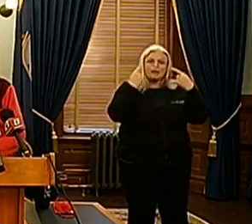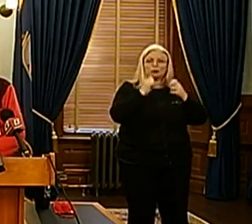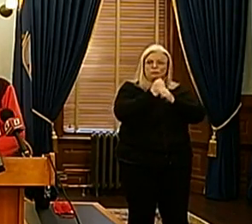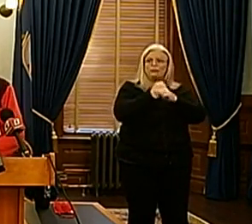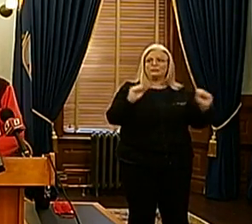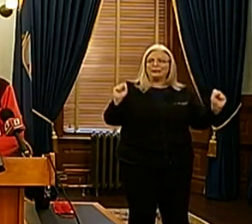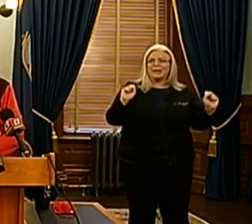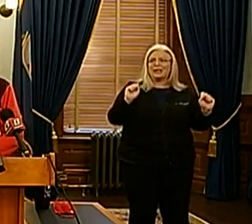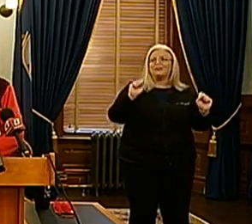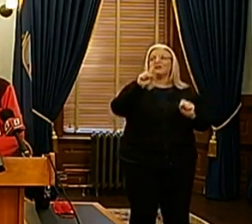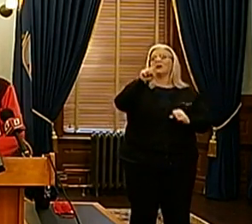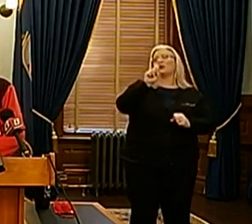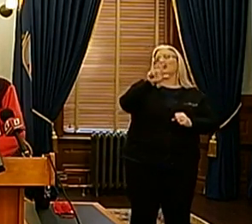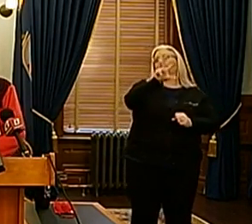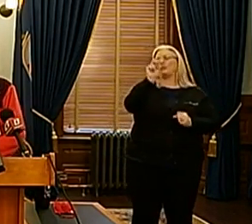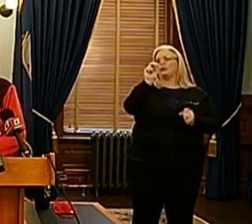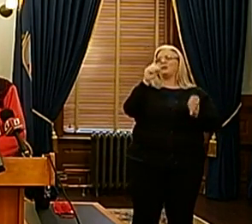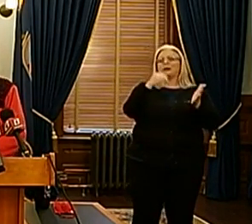save